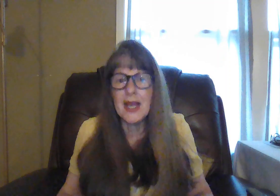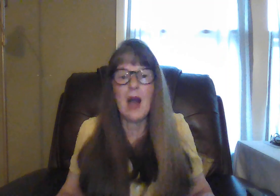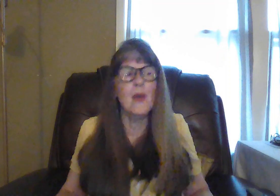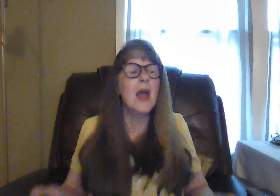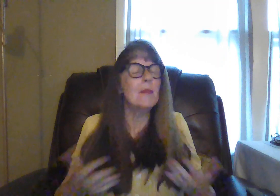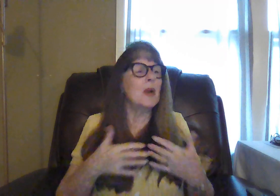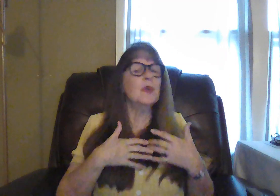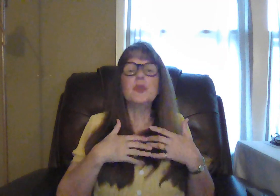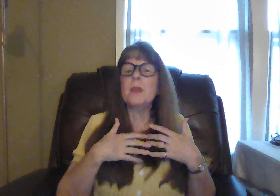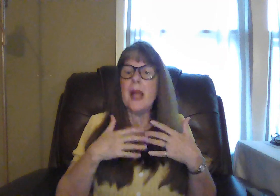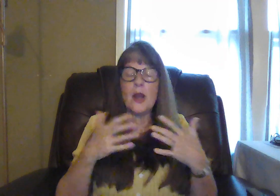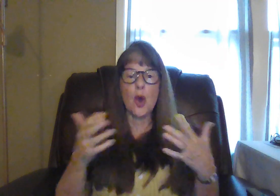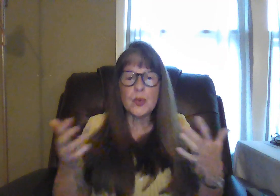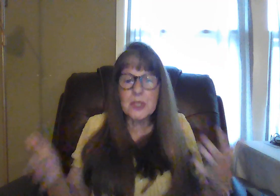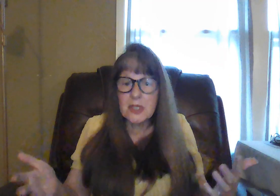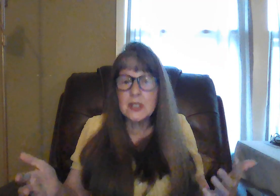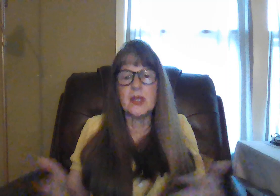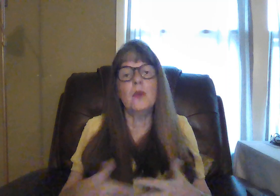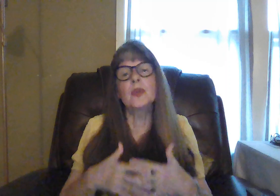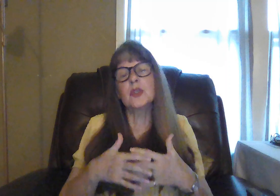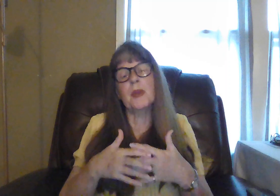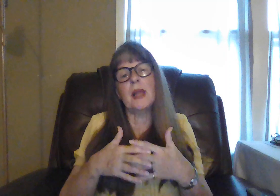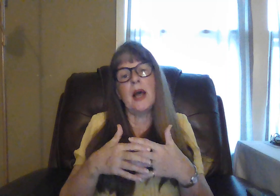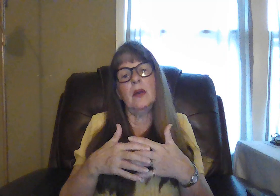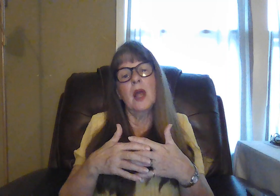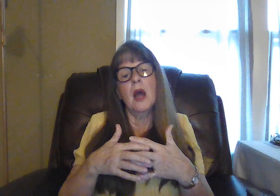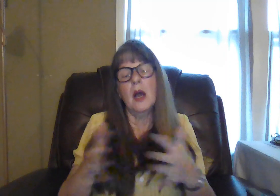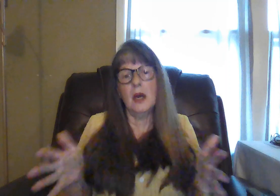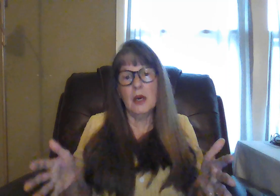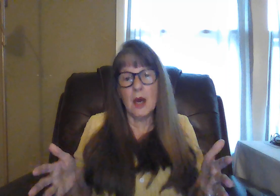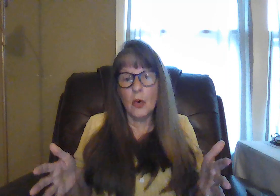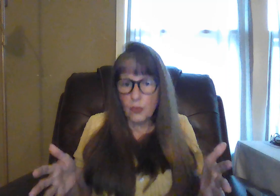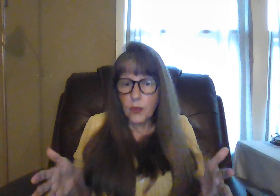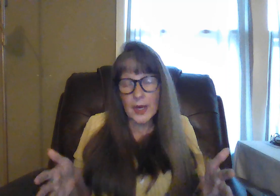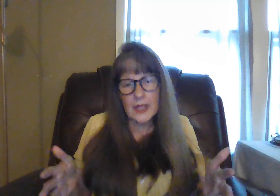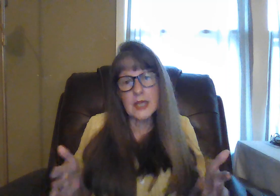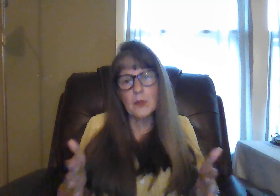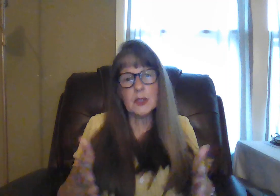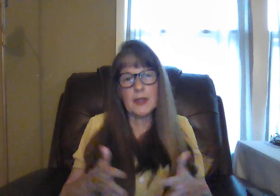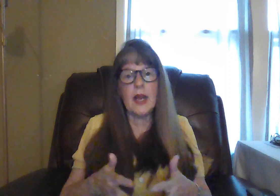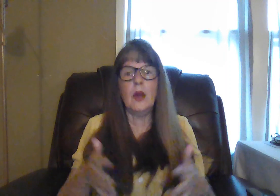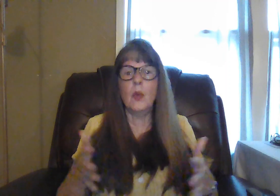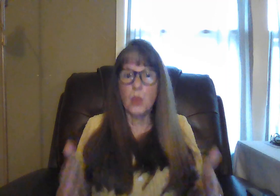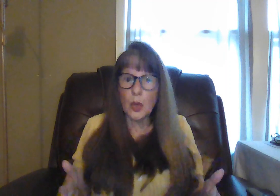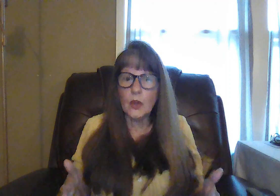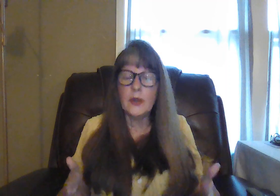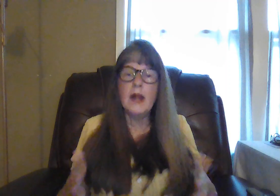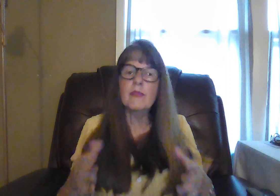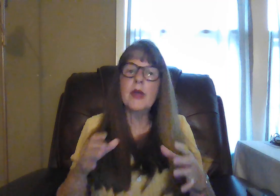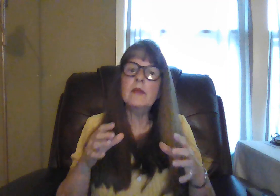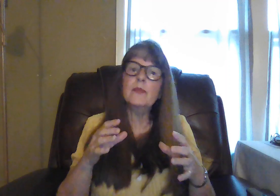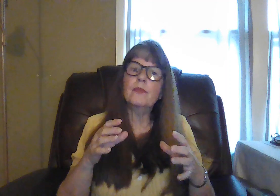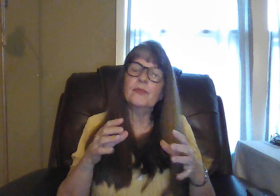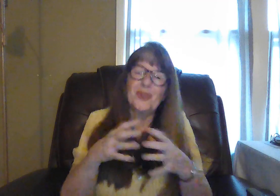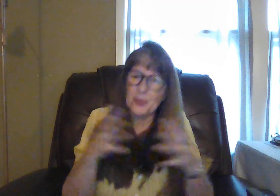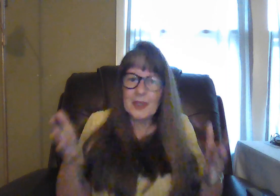out, but I wouldn't spell out a whole sentence. I wouldn't spell out a whole phrase. I would spell out a word that there really